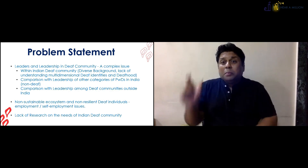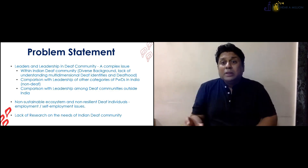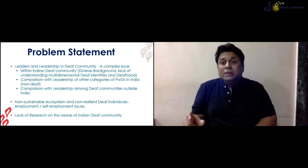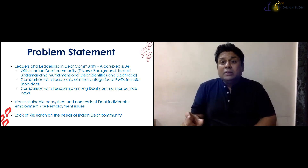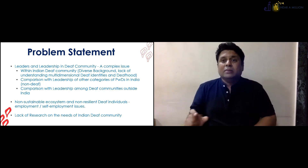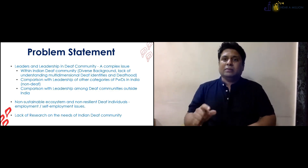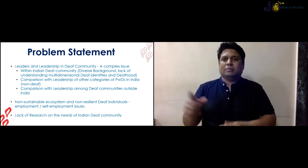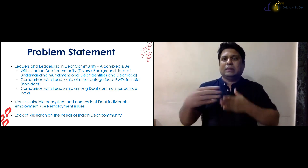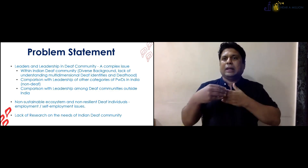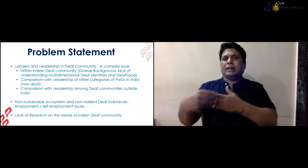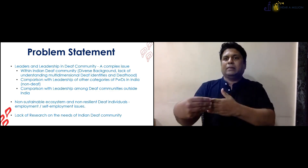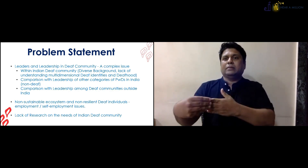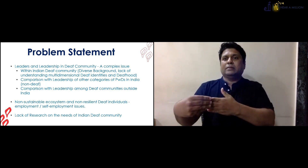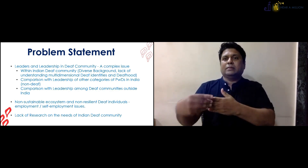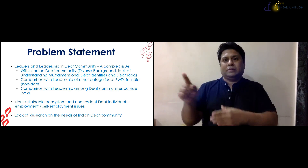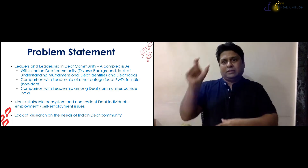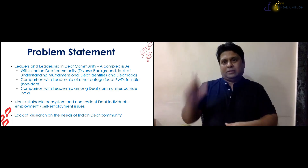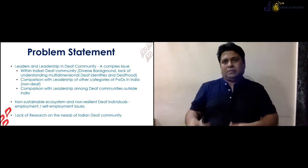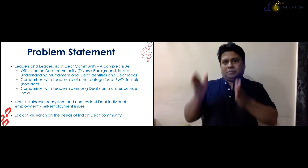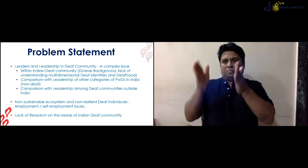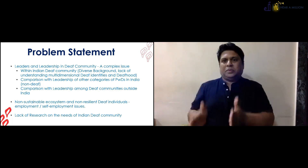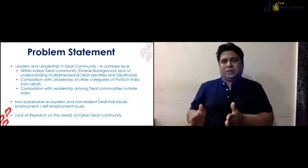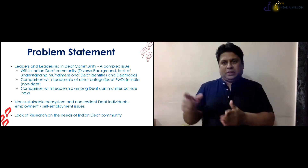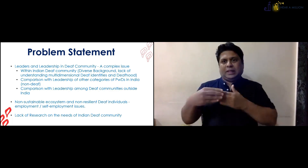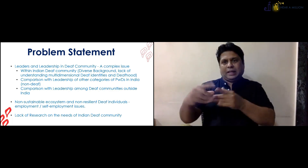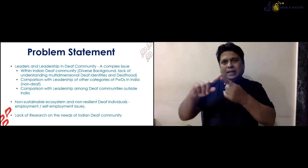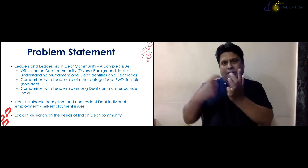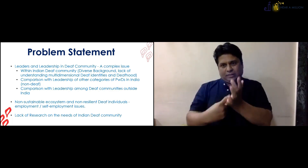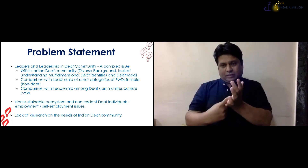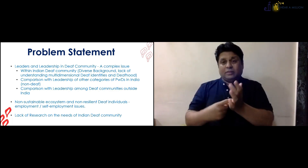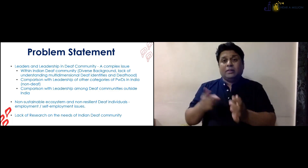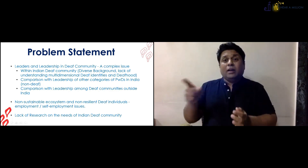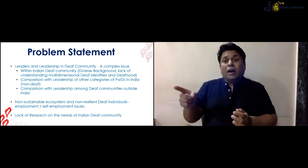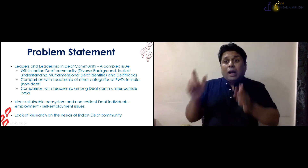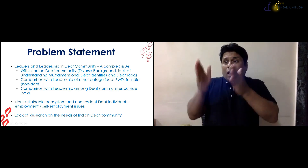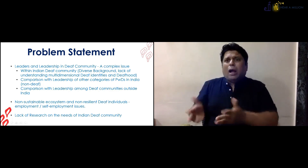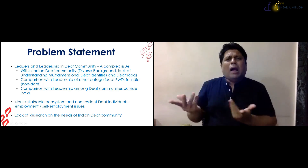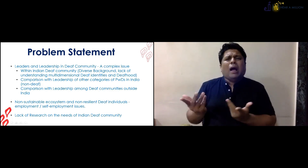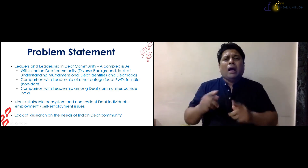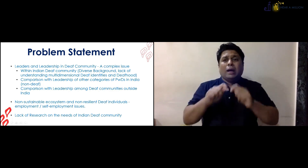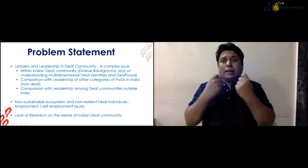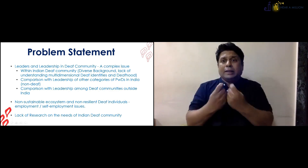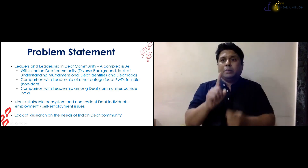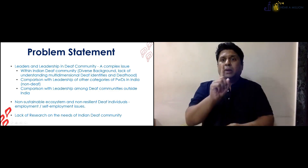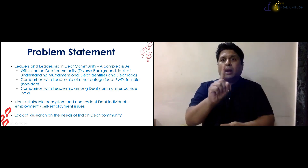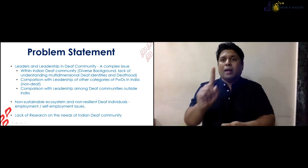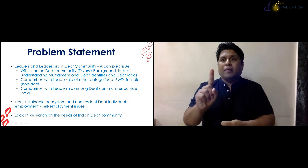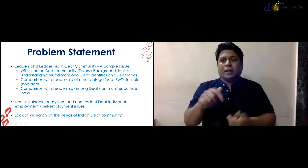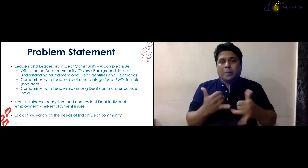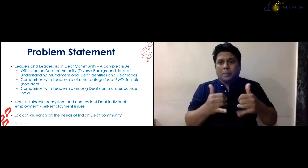the team. And so this person leads the team, right? That's a person.